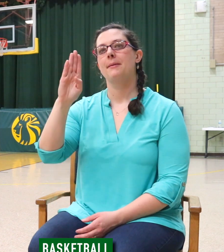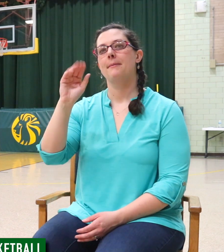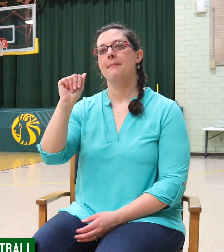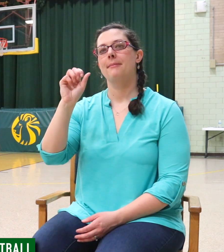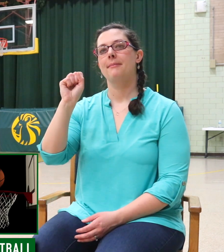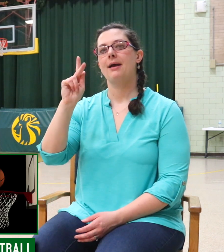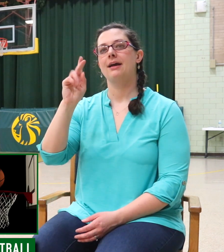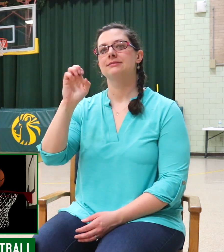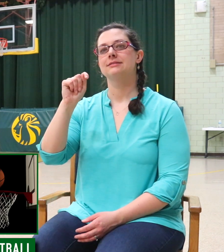Are you ready?